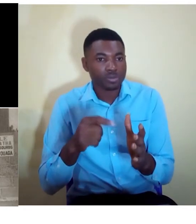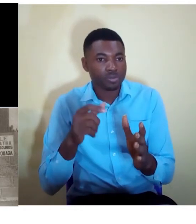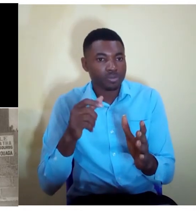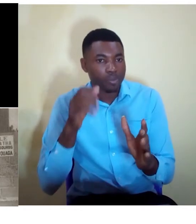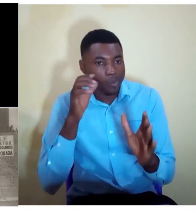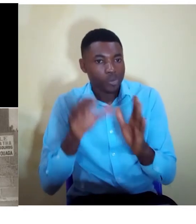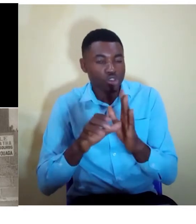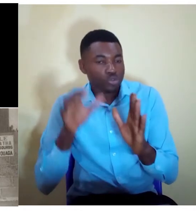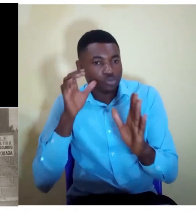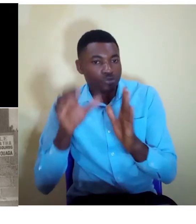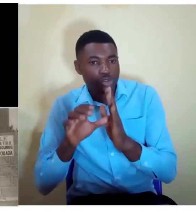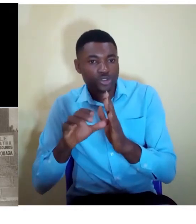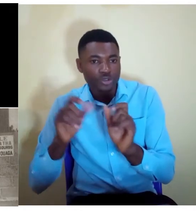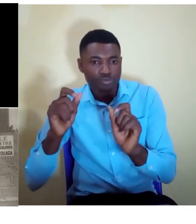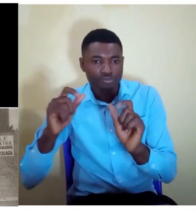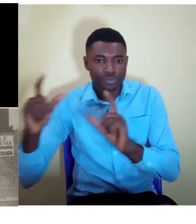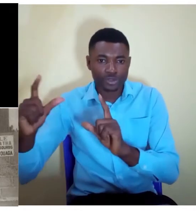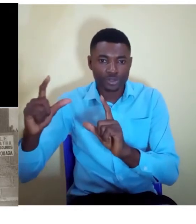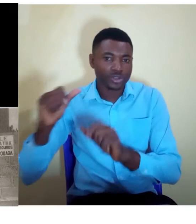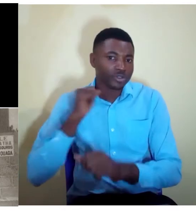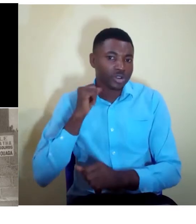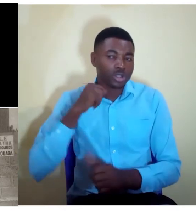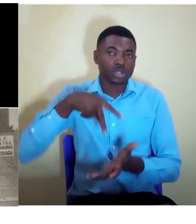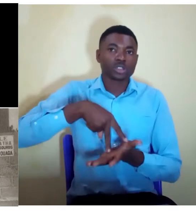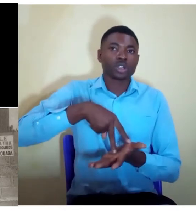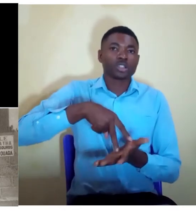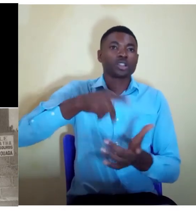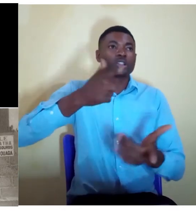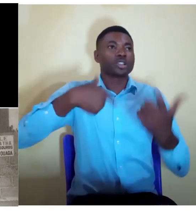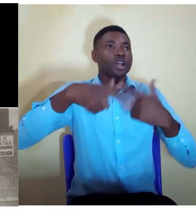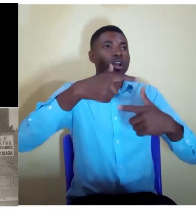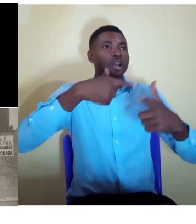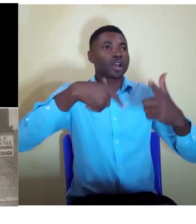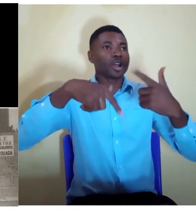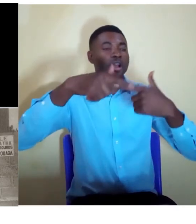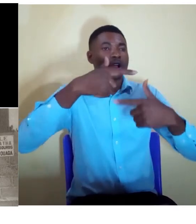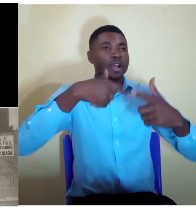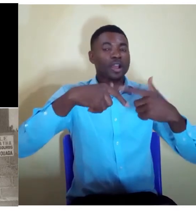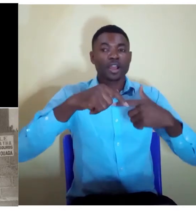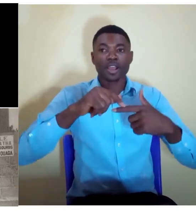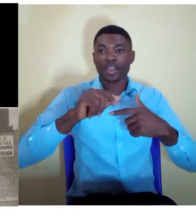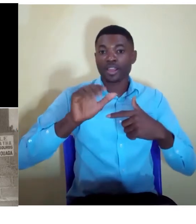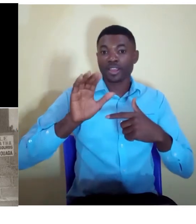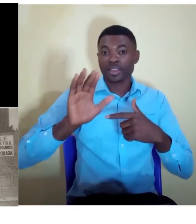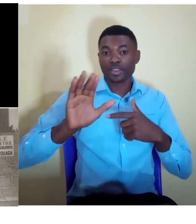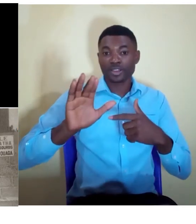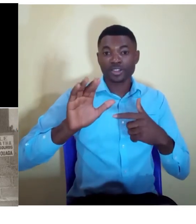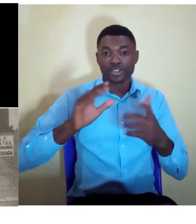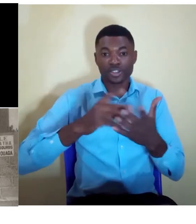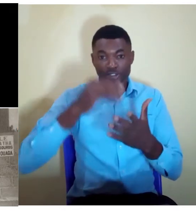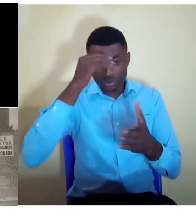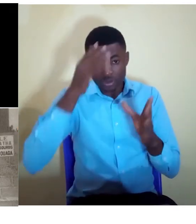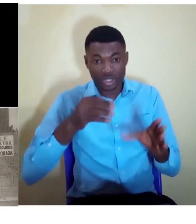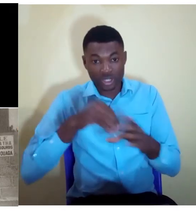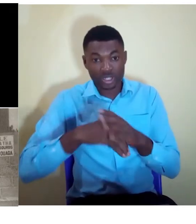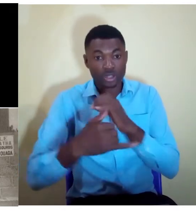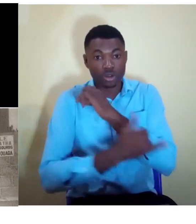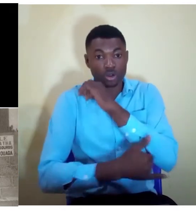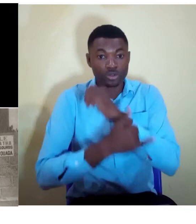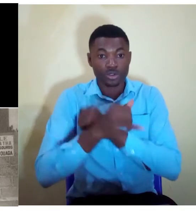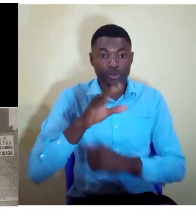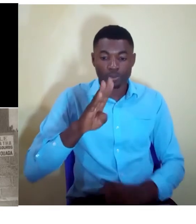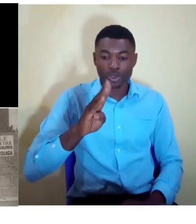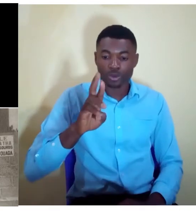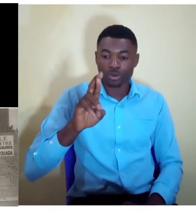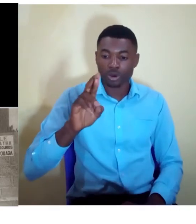examples of this. Foster standing and signing, and then his students in Burkina Faso using